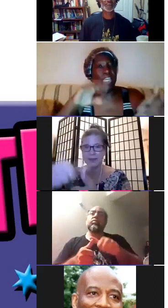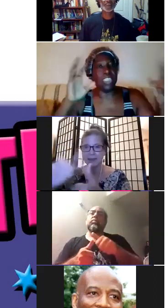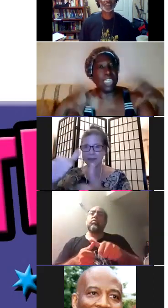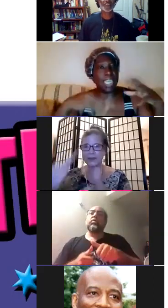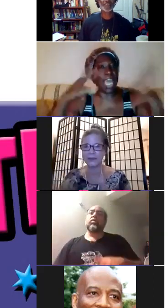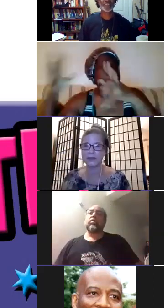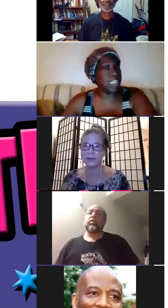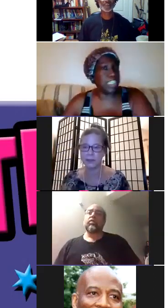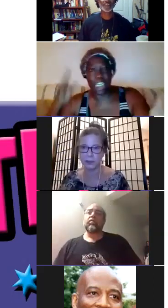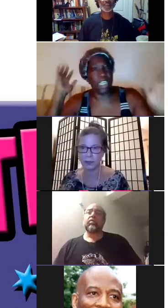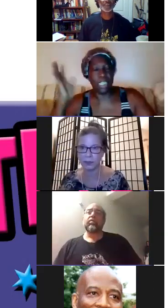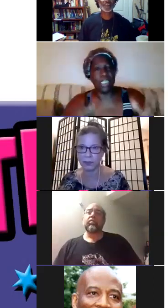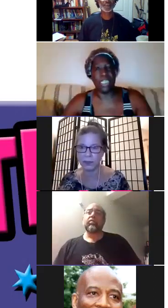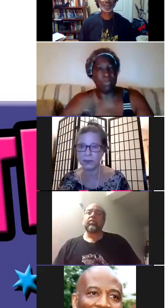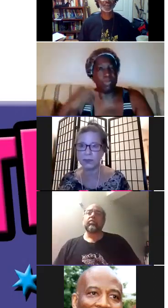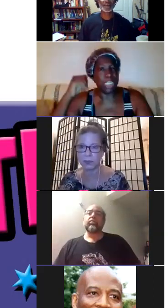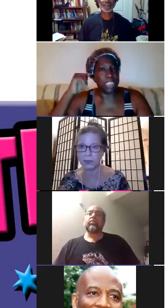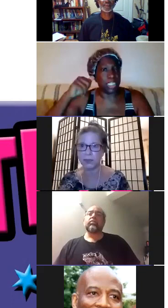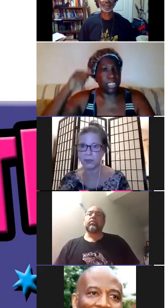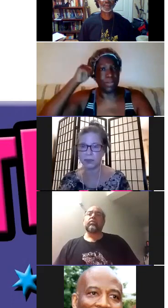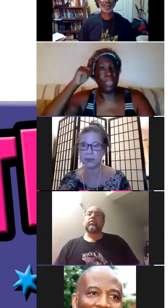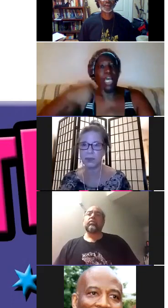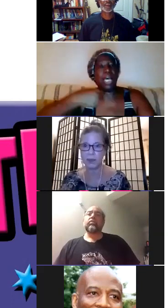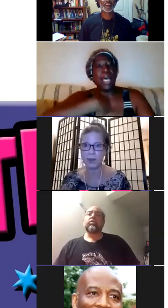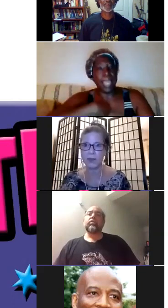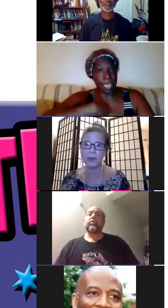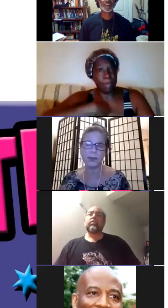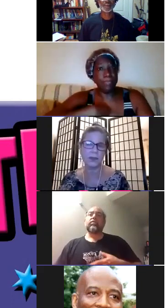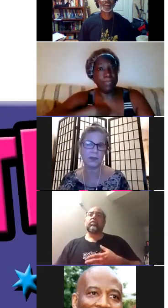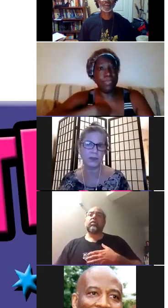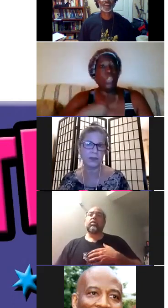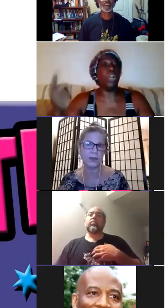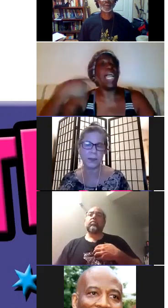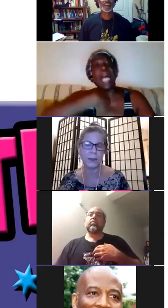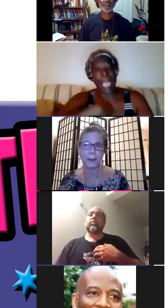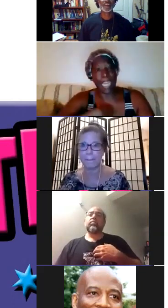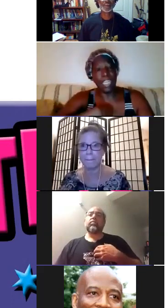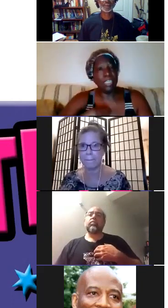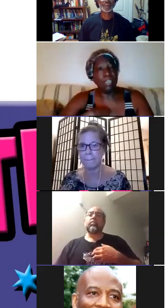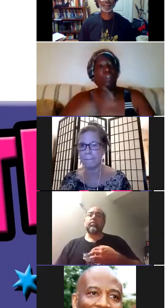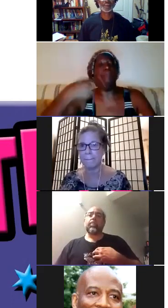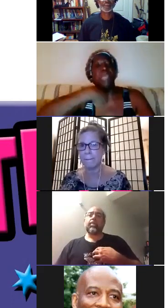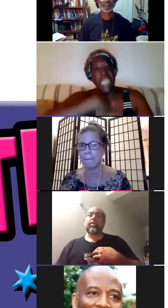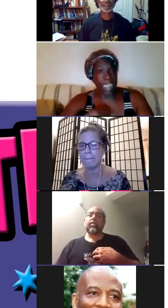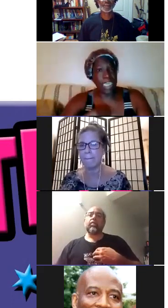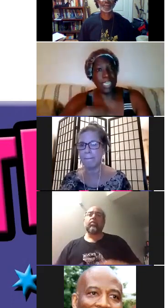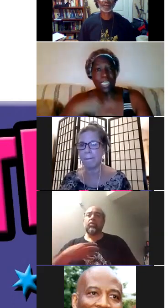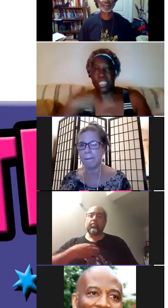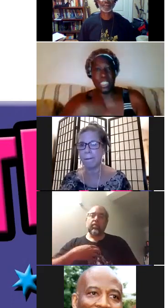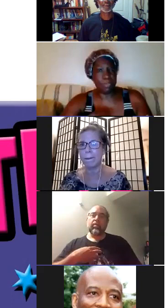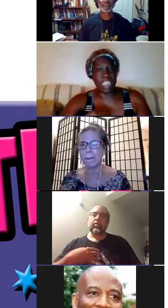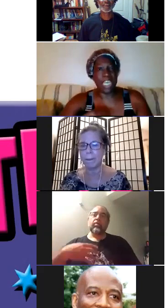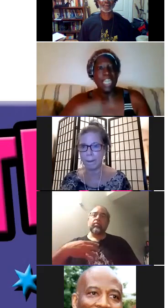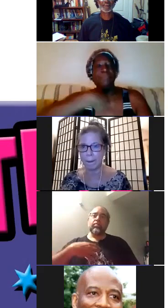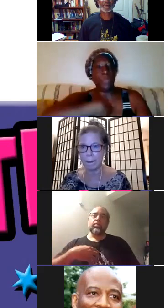thing because ing it doesn't exist. So I am, or I, or me. It's